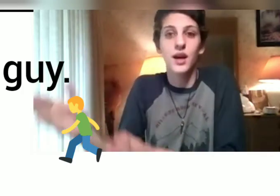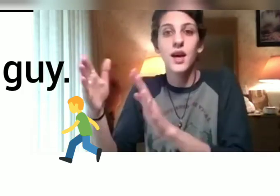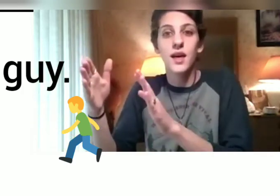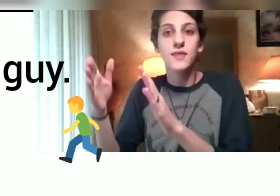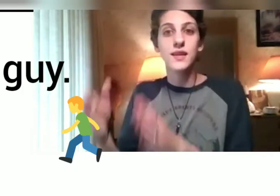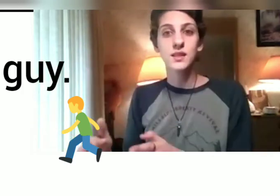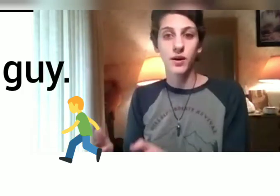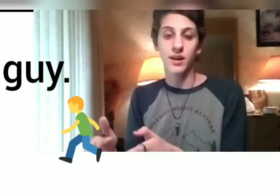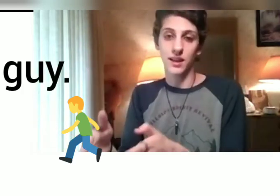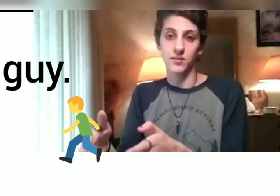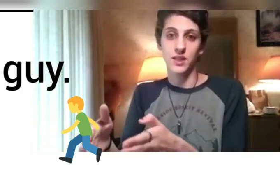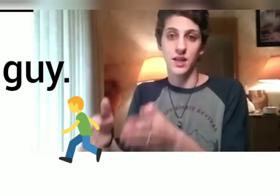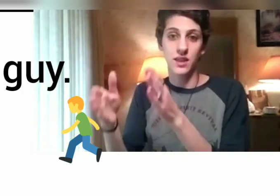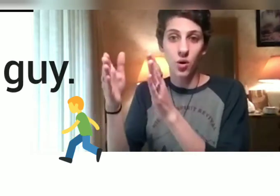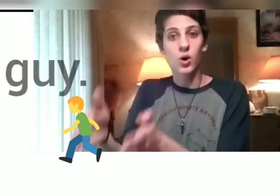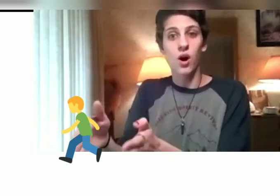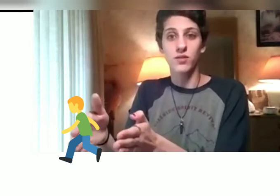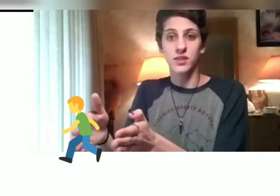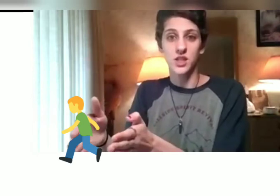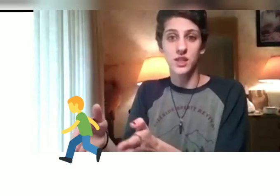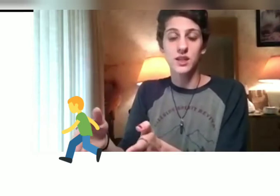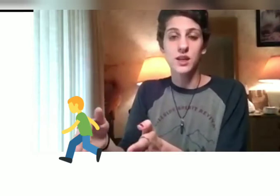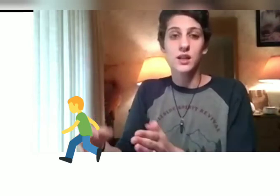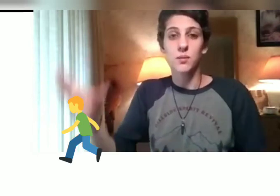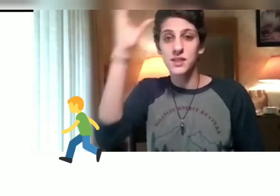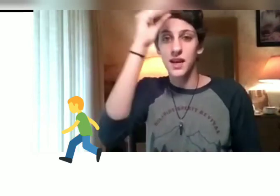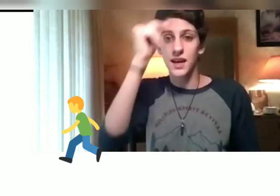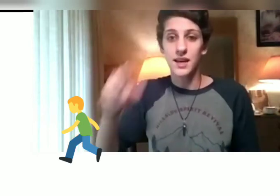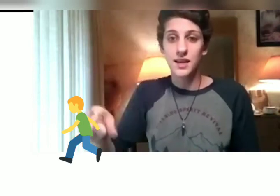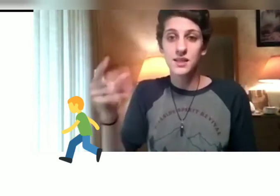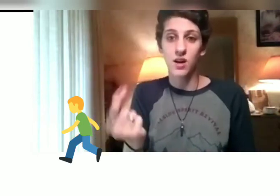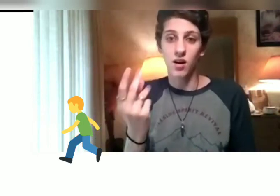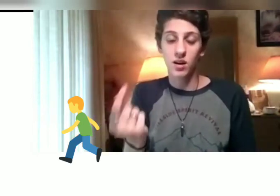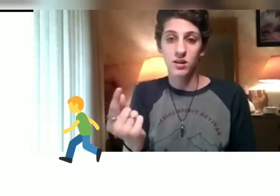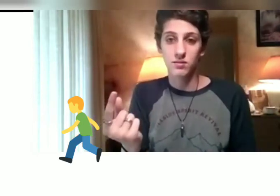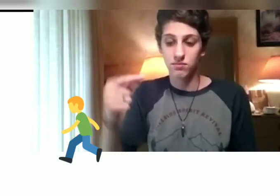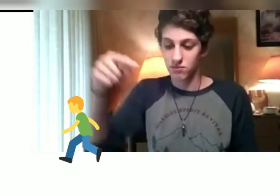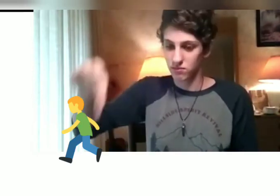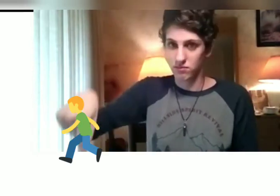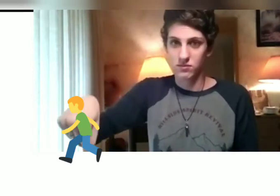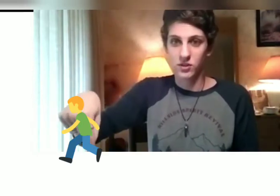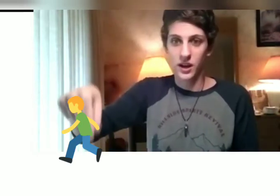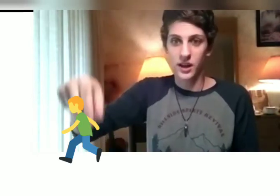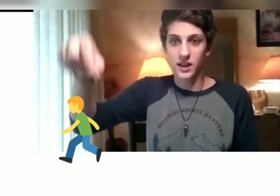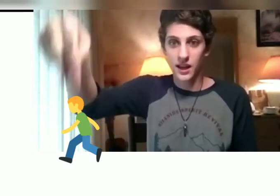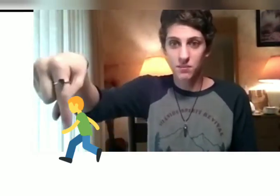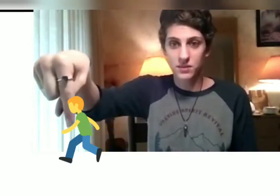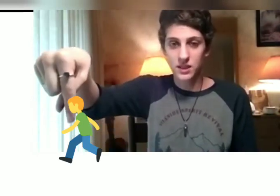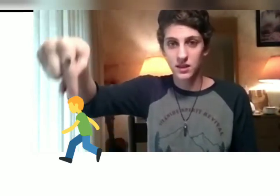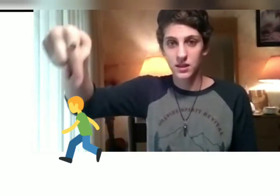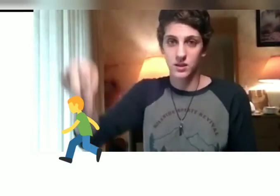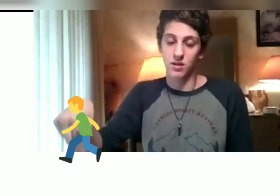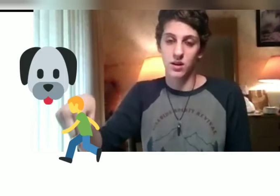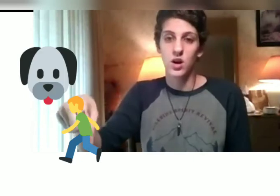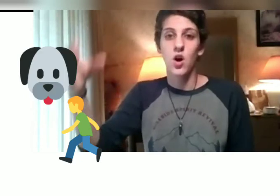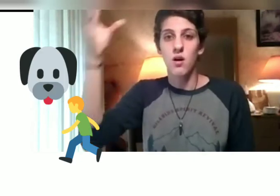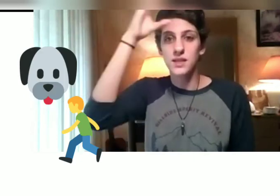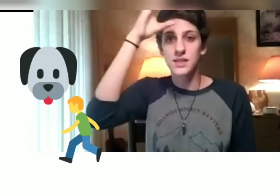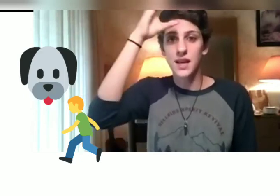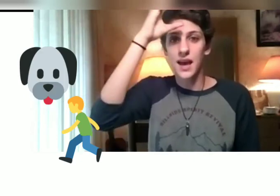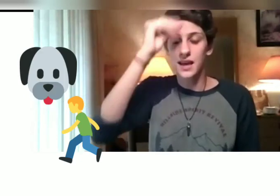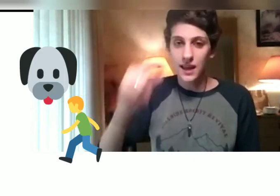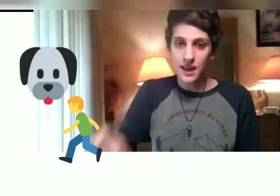put. This is where he lives in the whole conversation. So I'm going to say his dog, right? Him's dog.